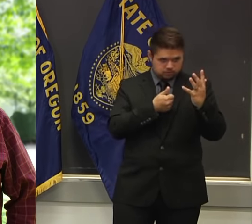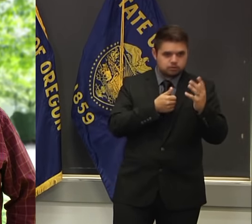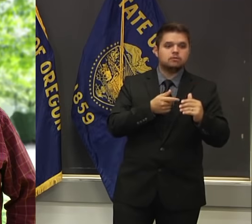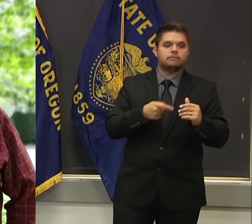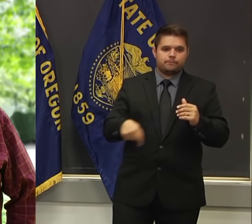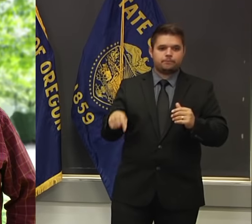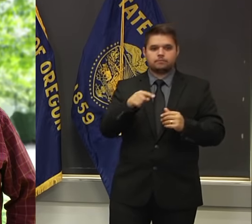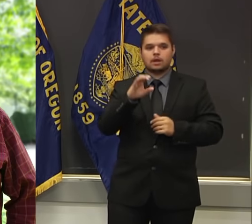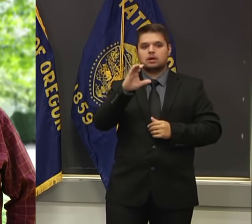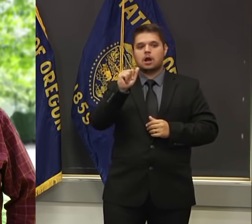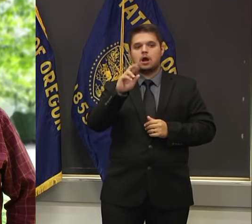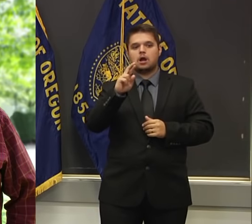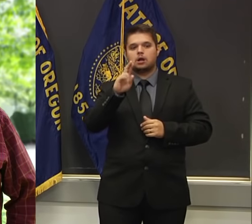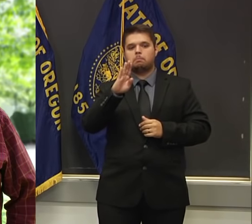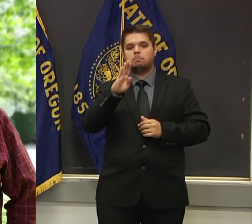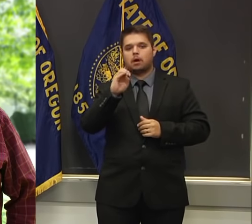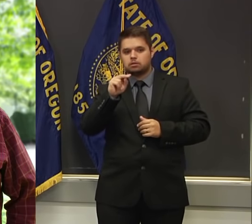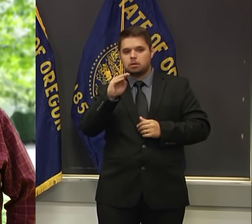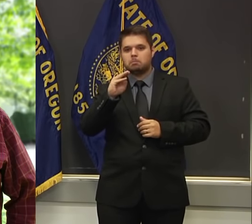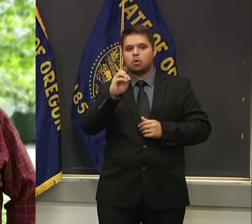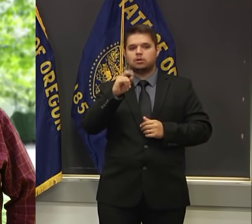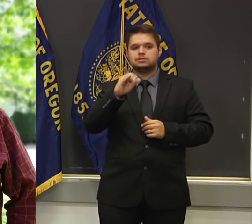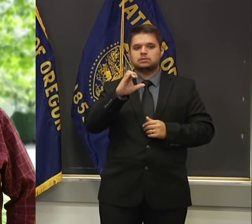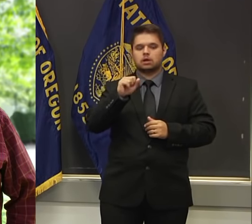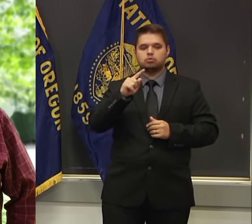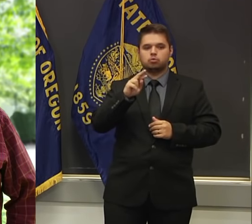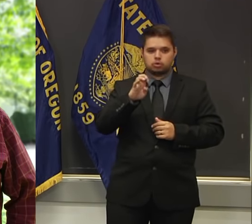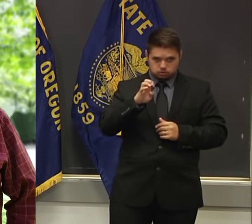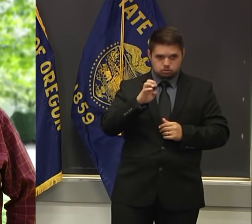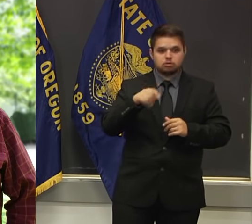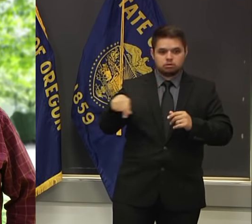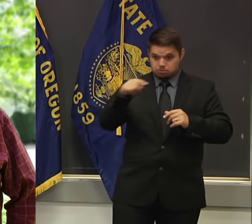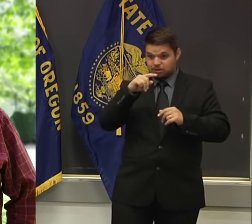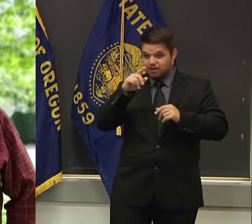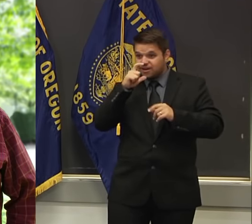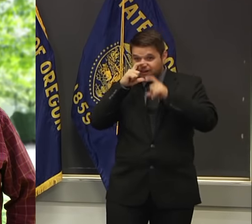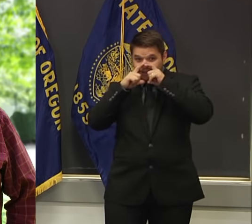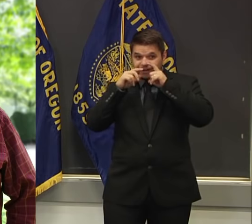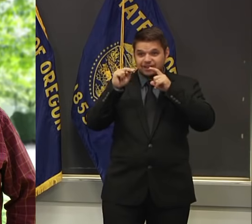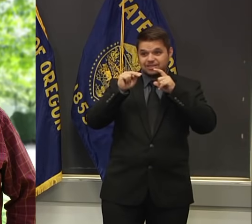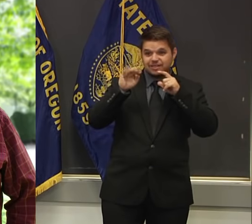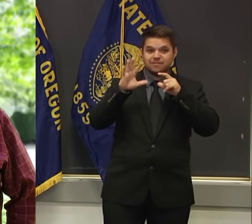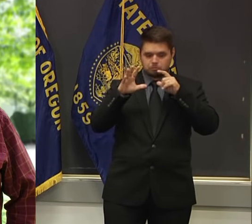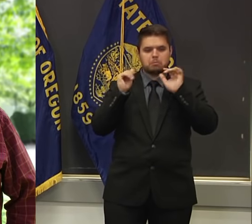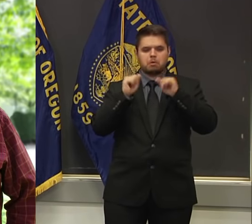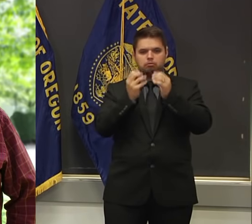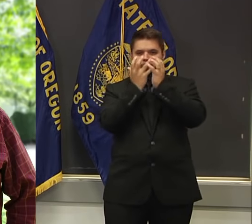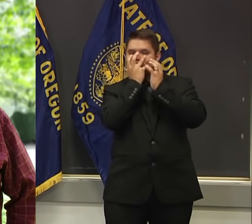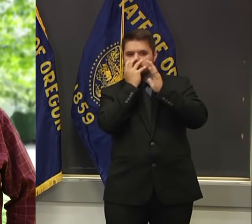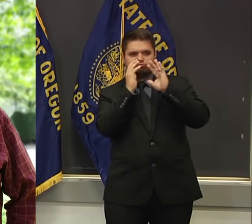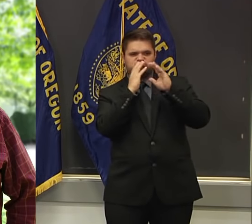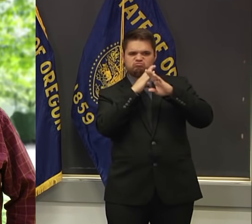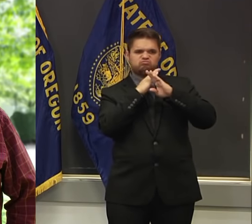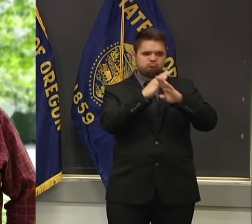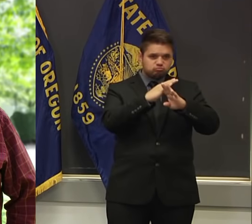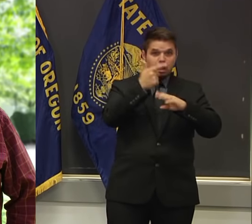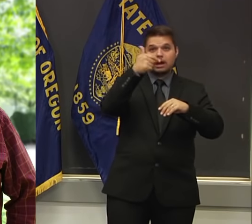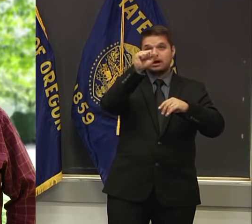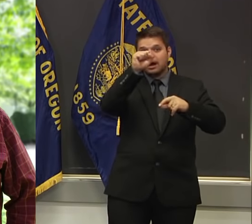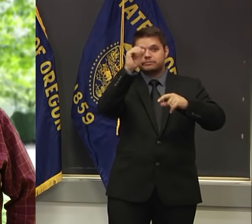face piece respirator, will provide you the protection that you need. If you are facing something like carbon monoxide, then you need to be in a much